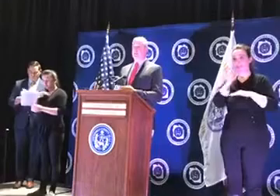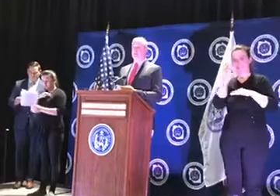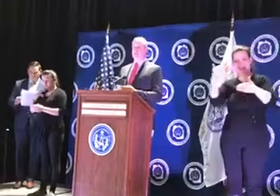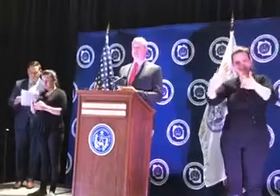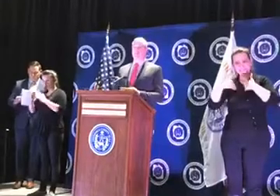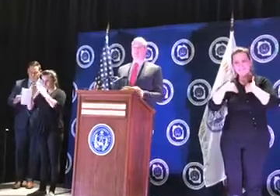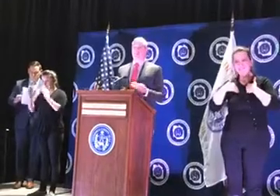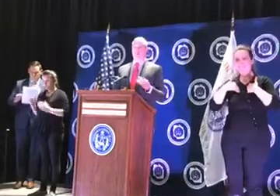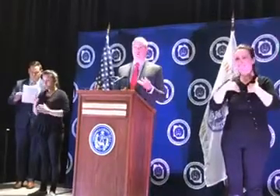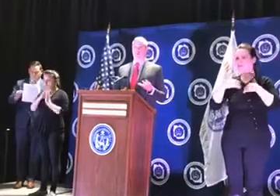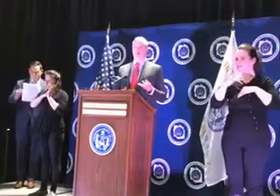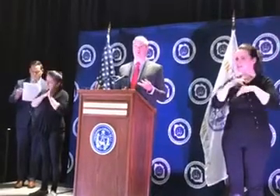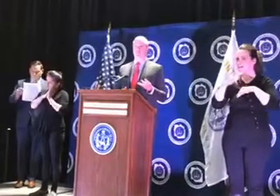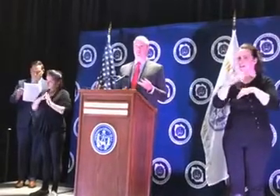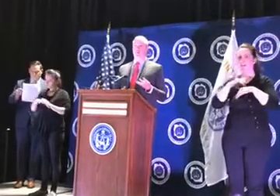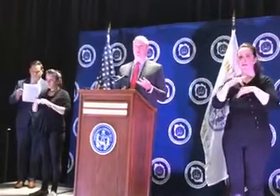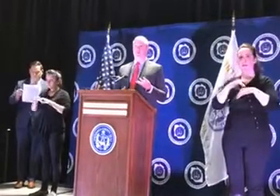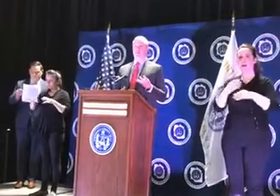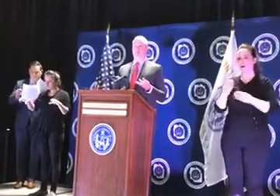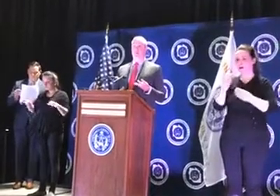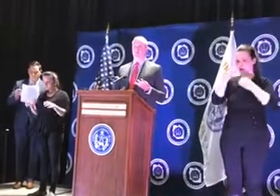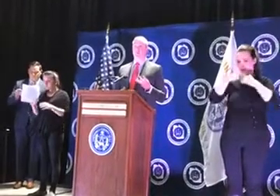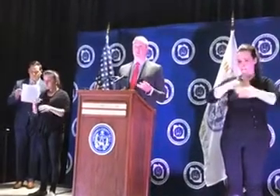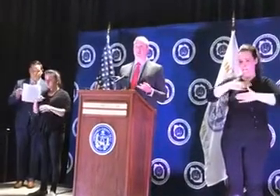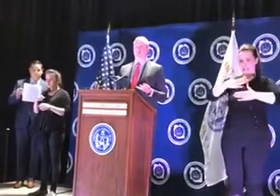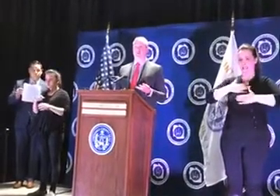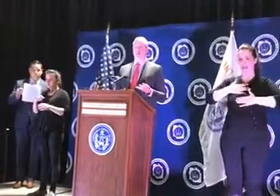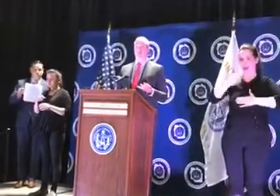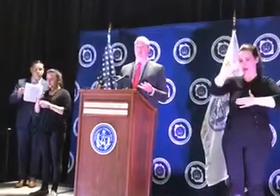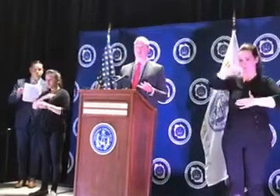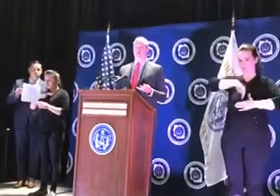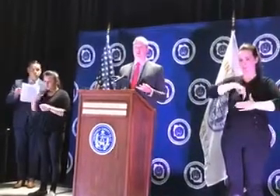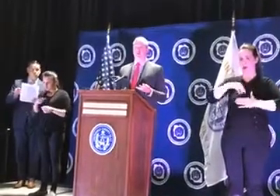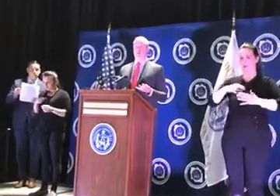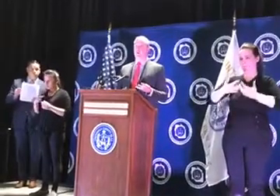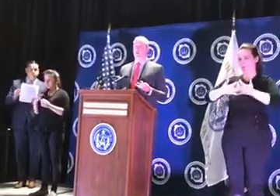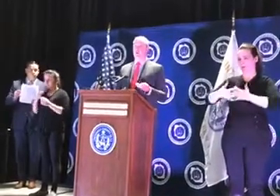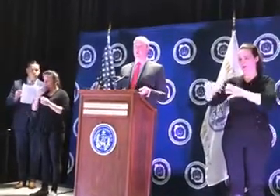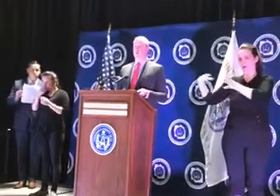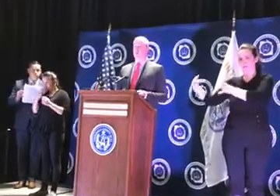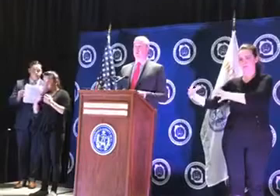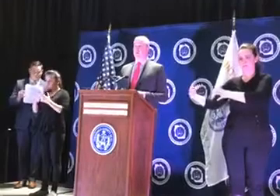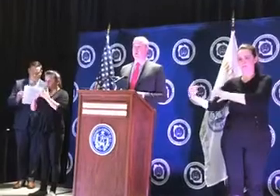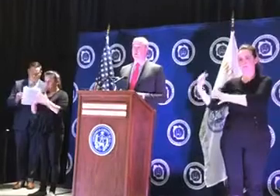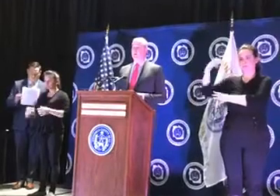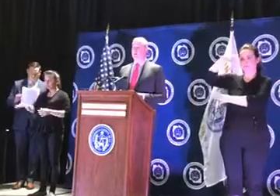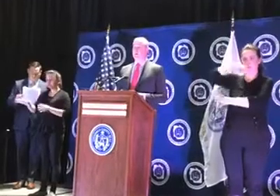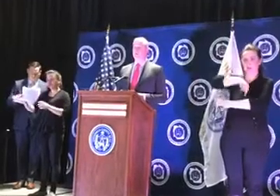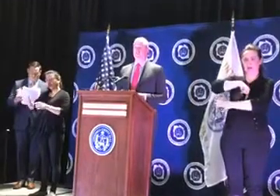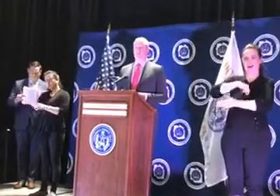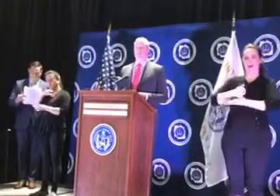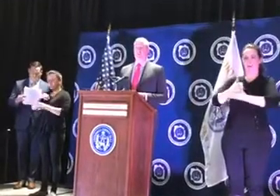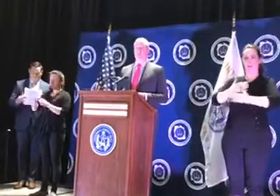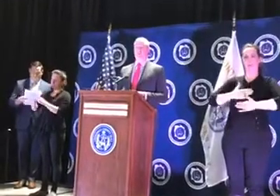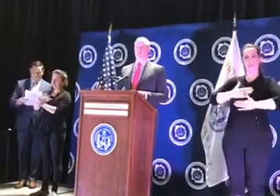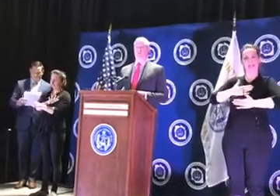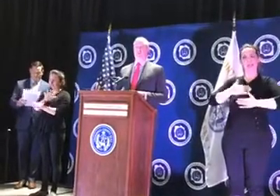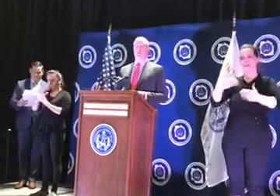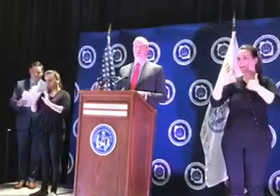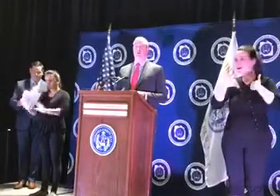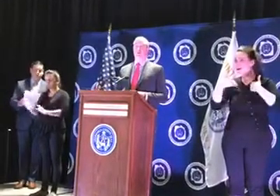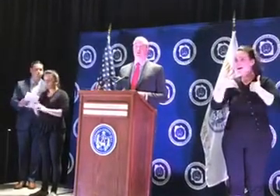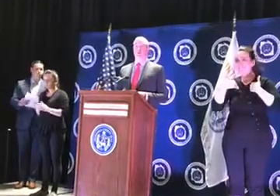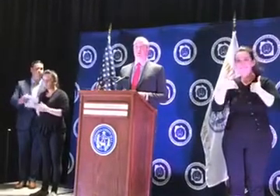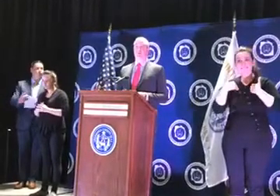and ventilators, we're green. So today we're in good shape. We're in good shape by design because we made a lot of